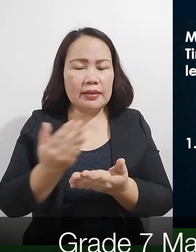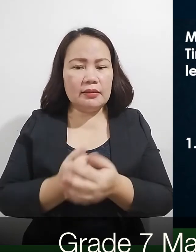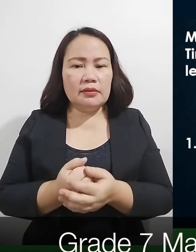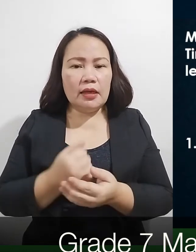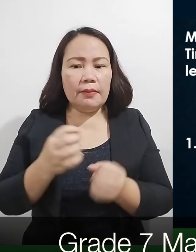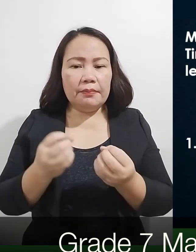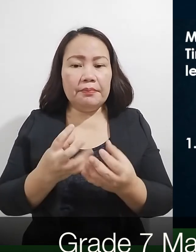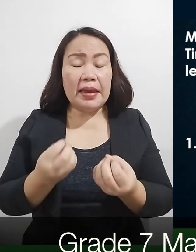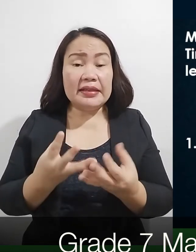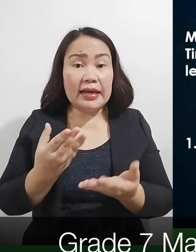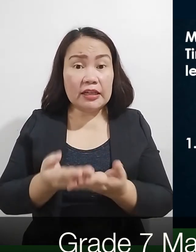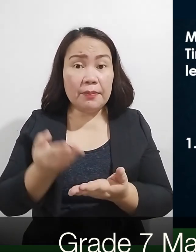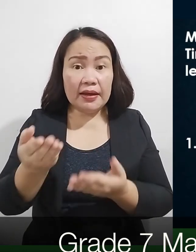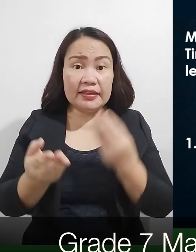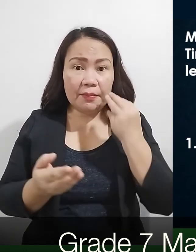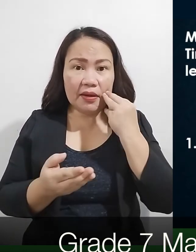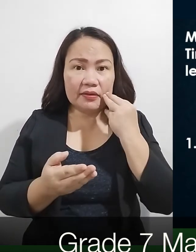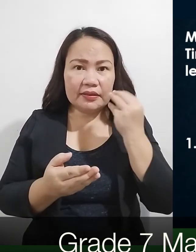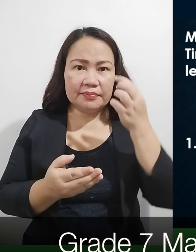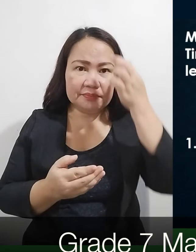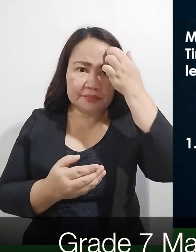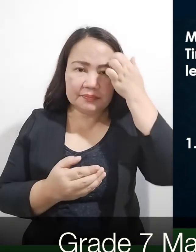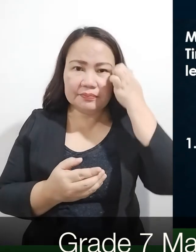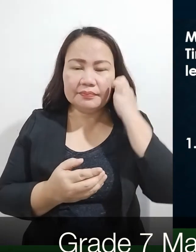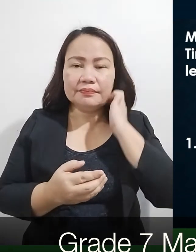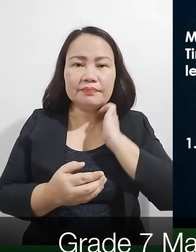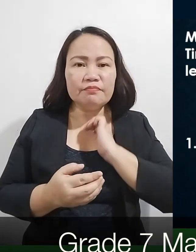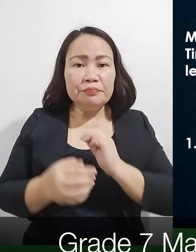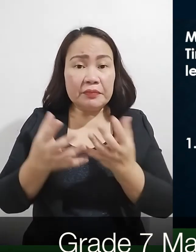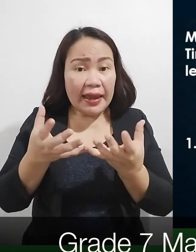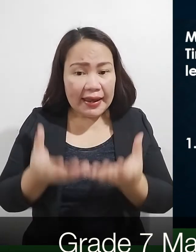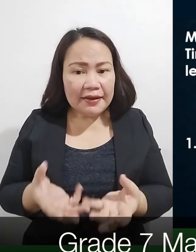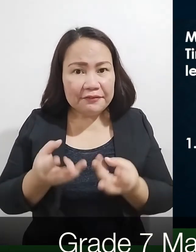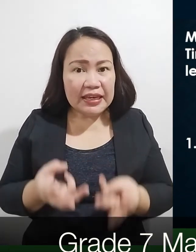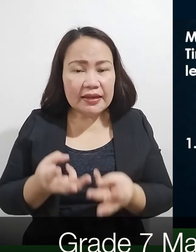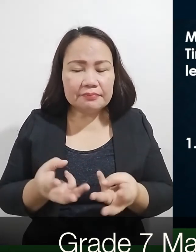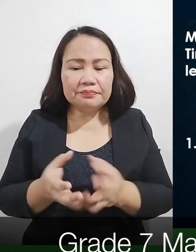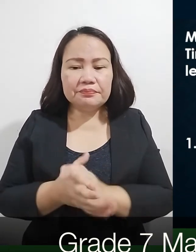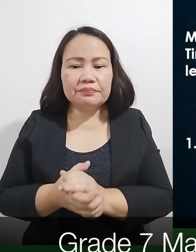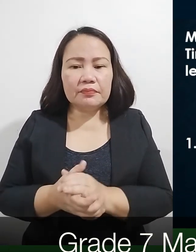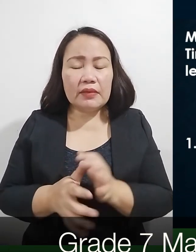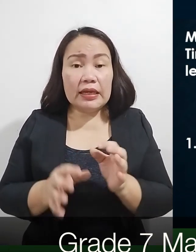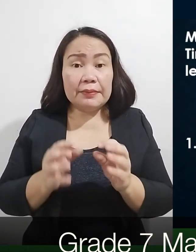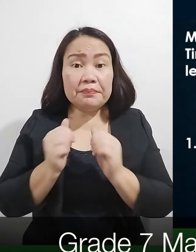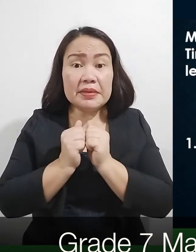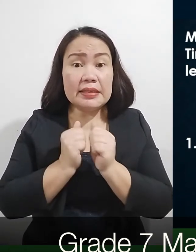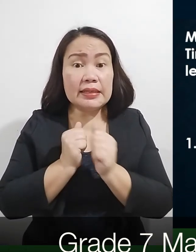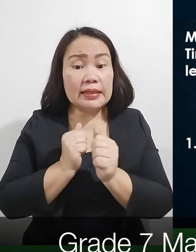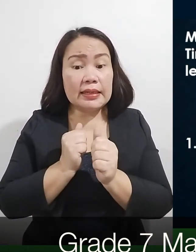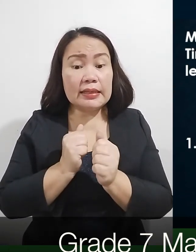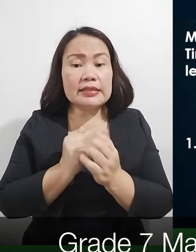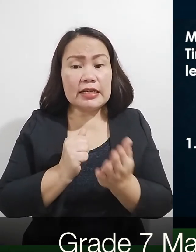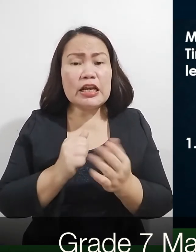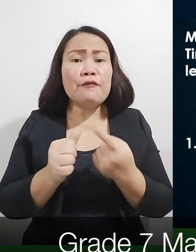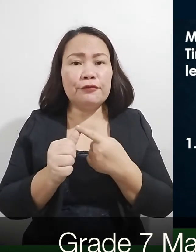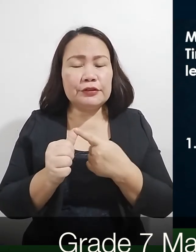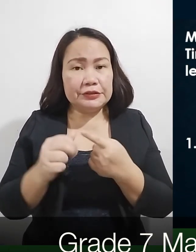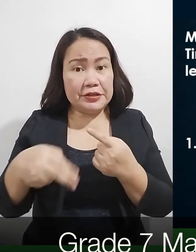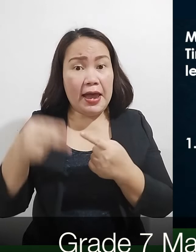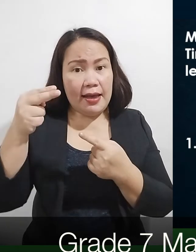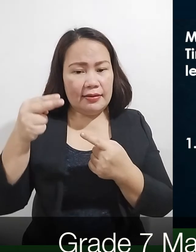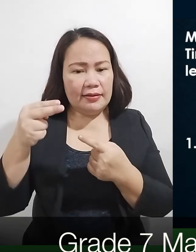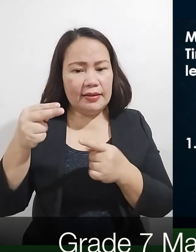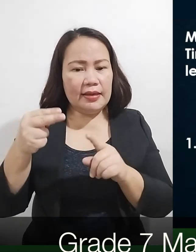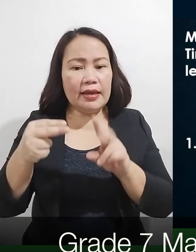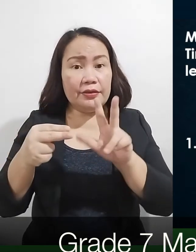most or yung pinakamarami. 'Di ba? Siya yung pinakamabigat. Now, so ibig sabihin, siya